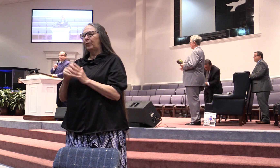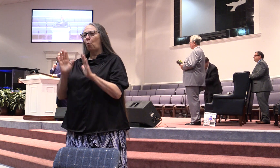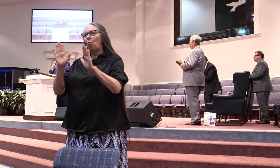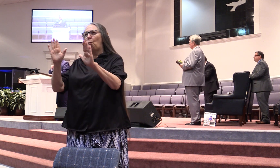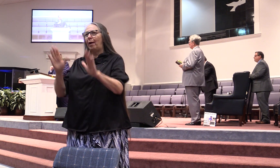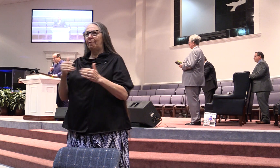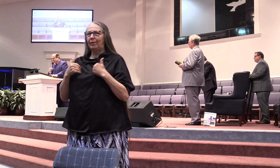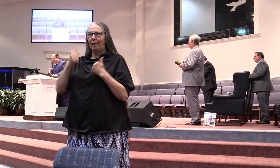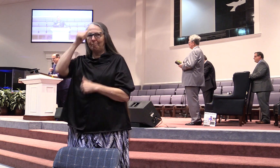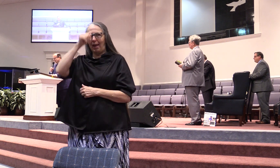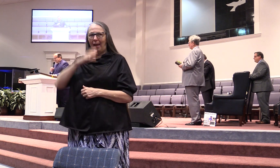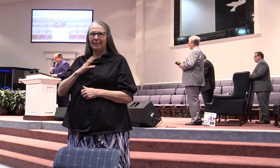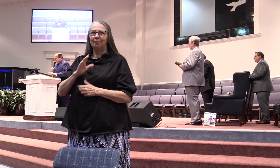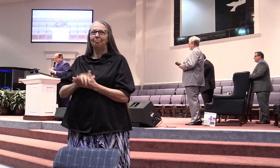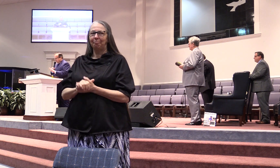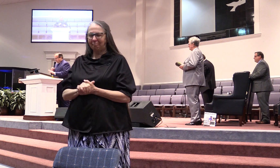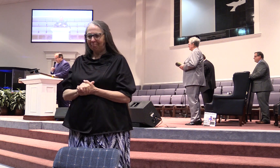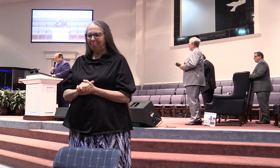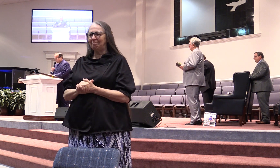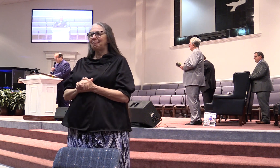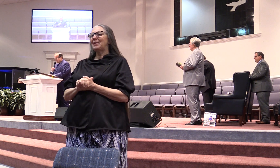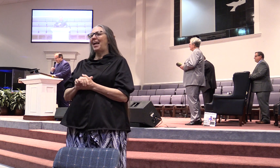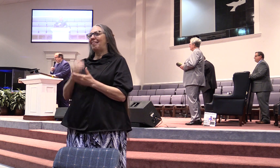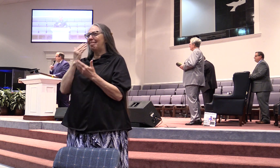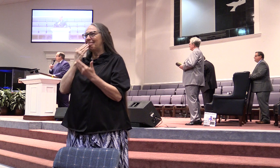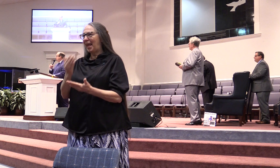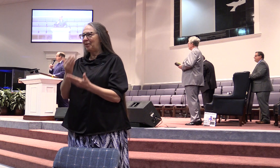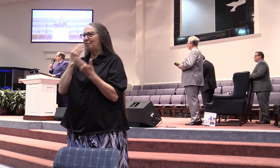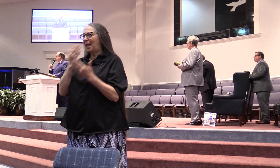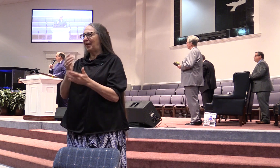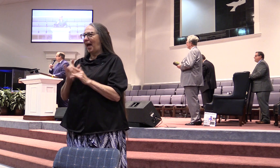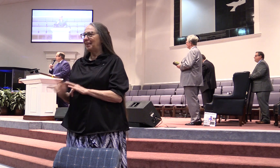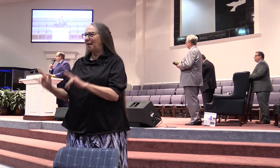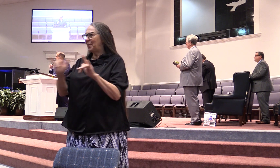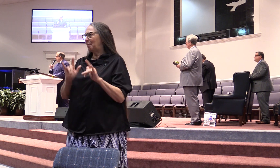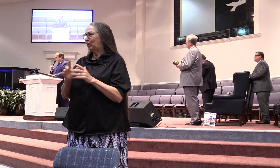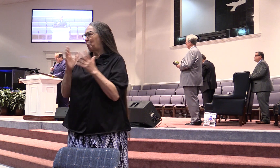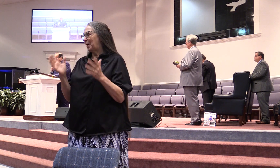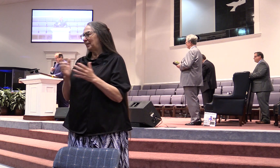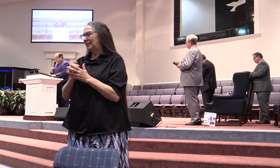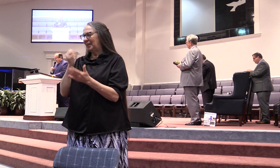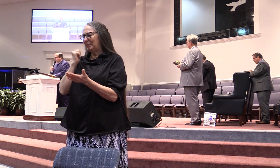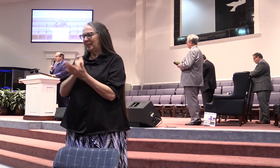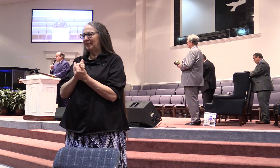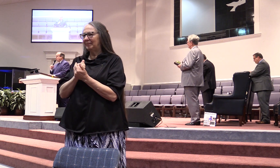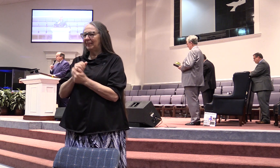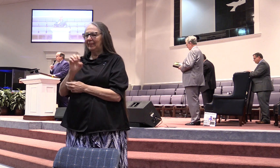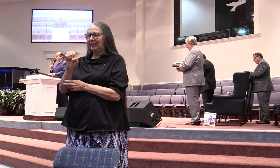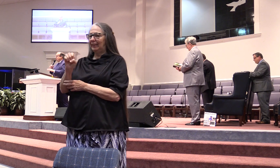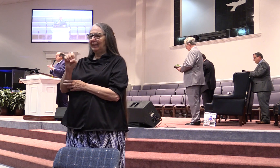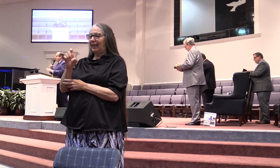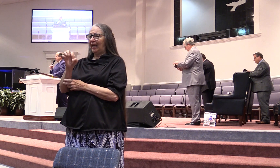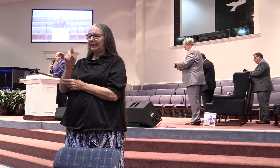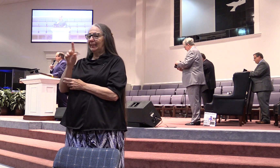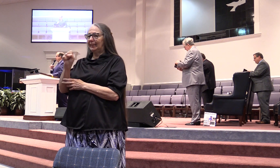I'm just so thankful for him. They've been dear friends, and I love them profoundly. Amen. Exodus chapter